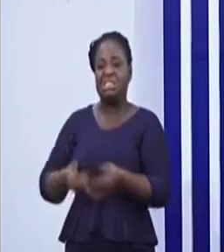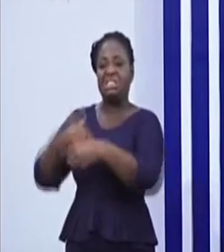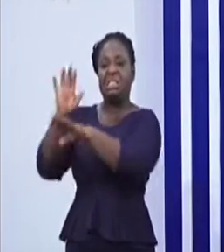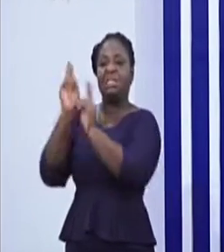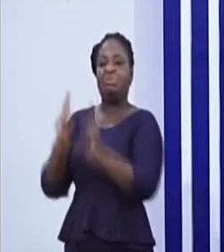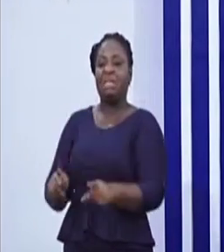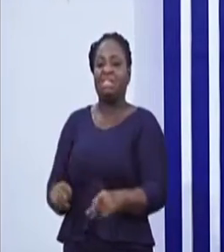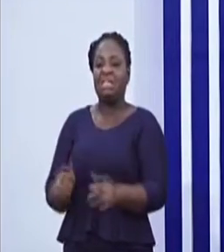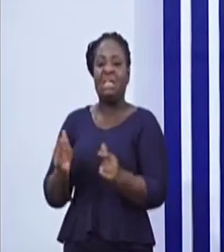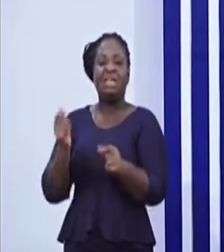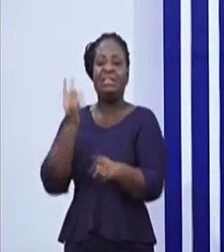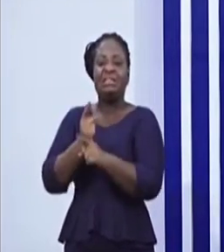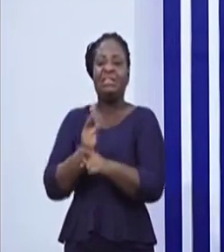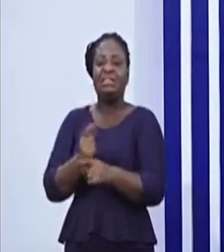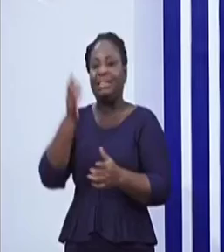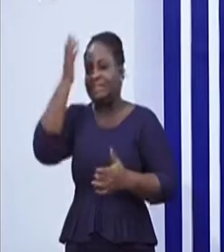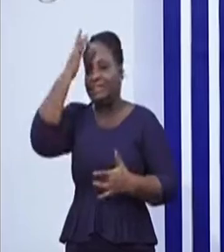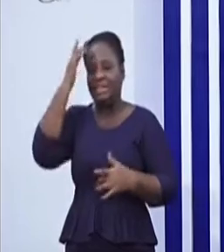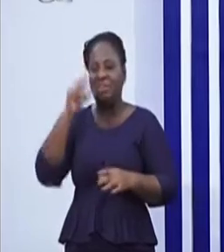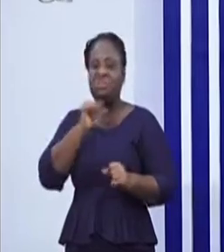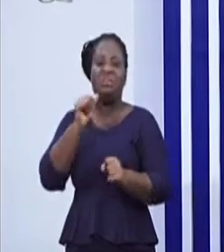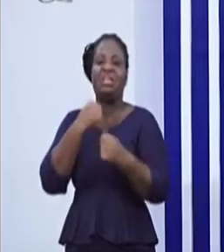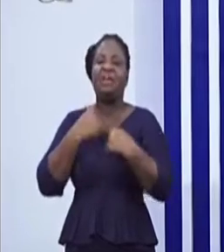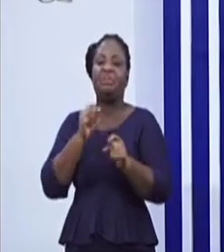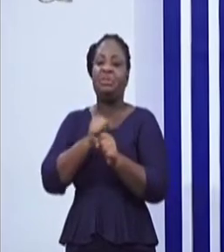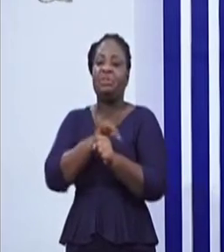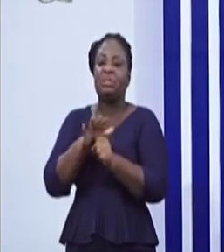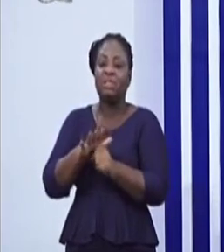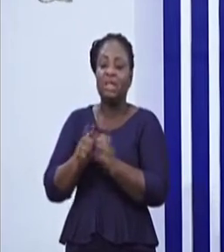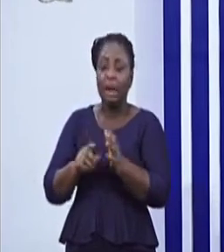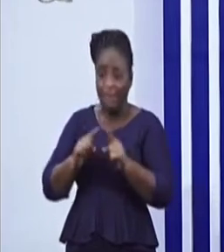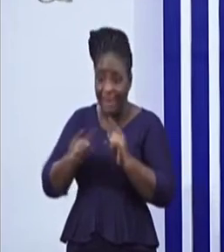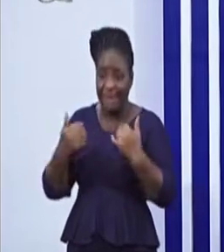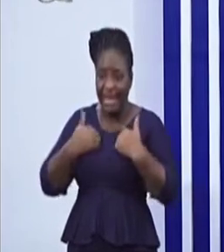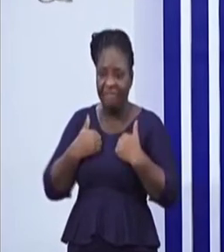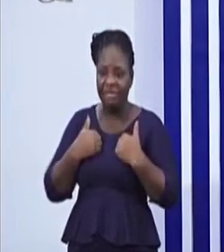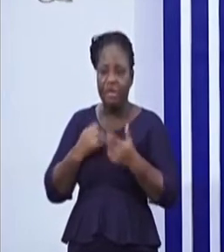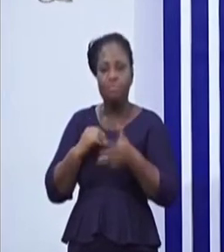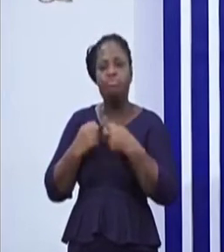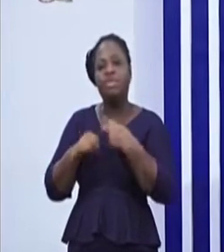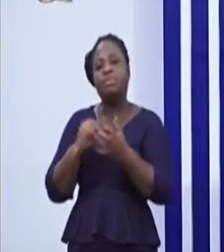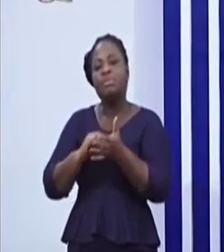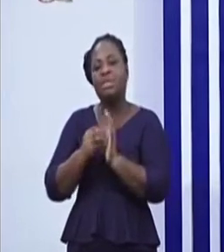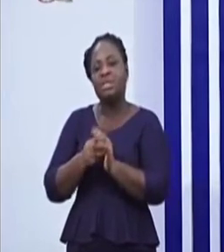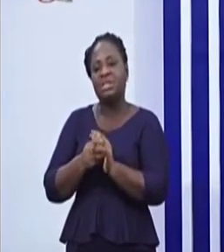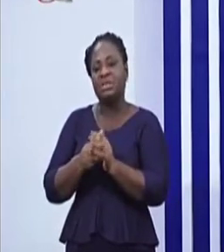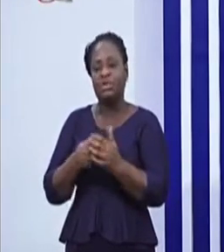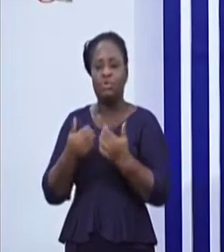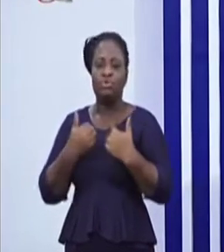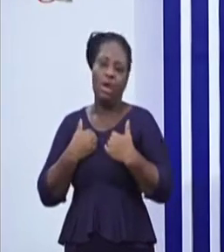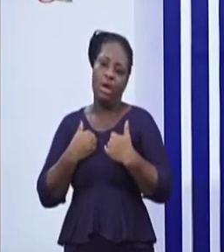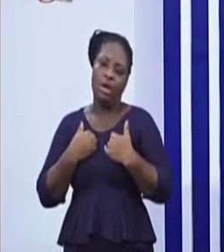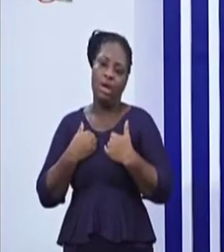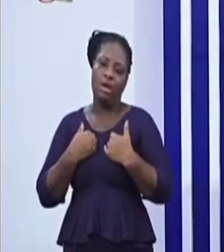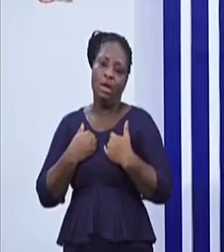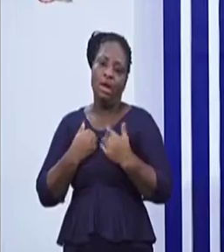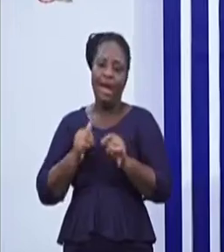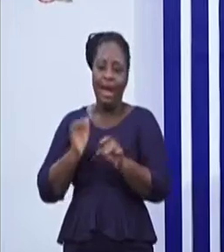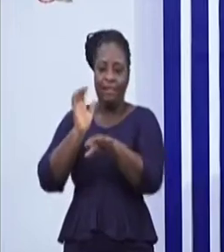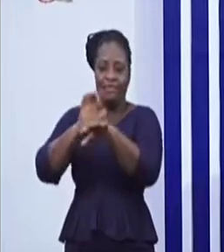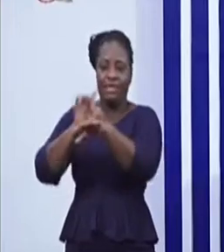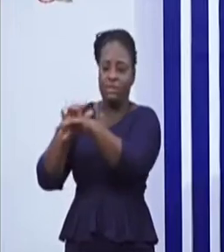life of everybody involved in the treatment. The other thing we need to know is that we really don't have the capacity, just like the other